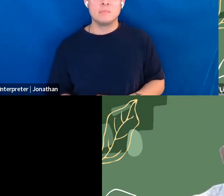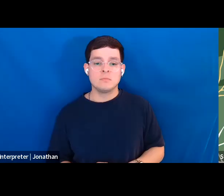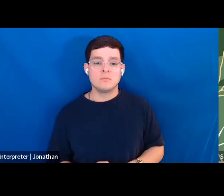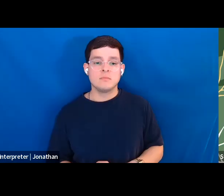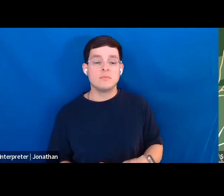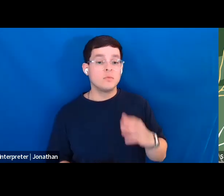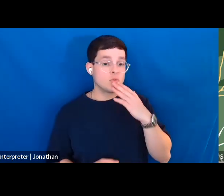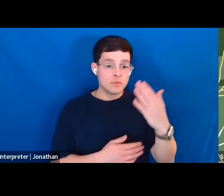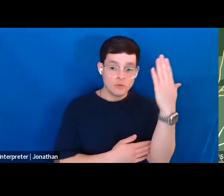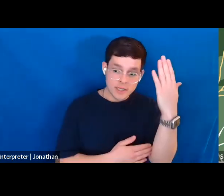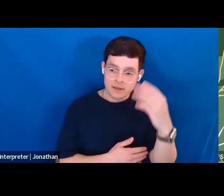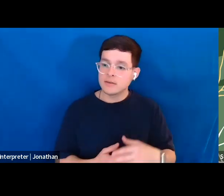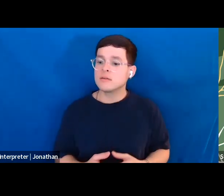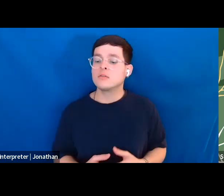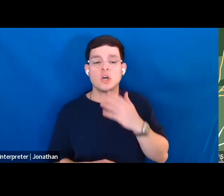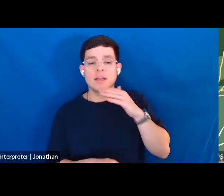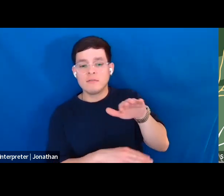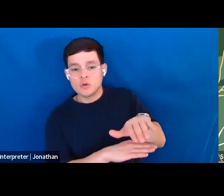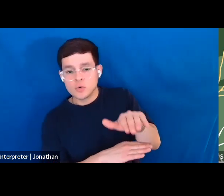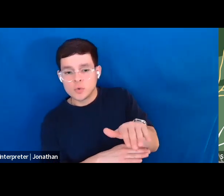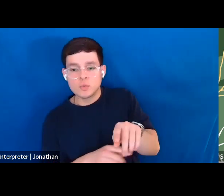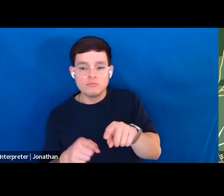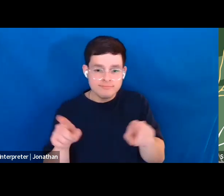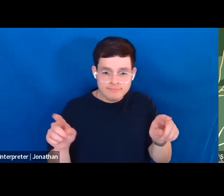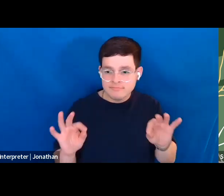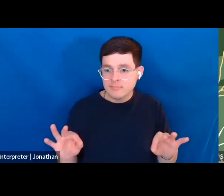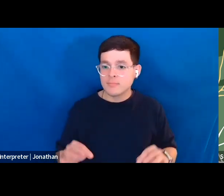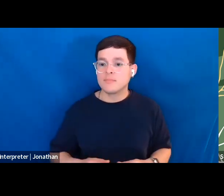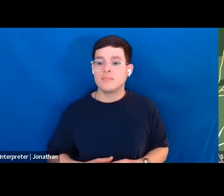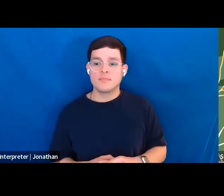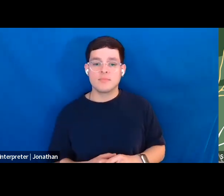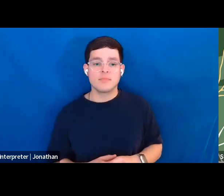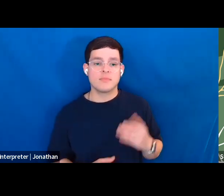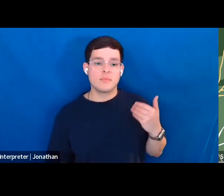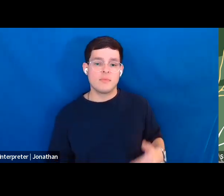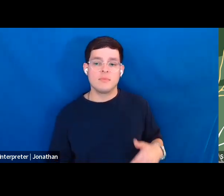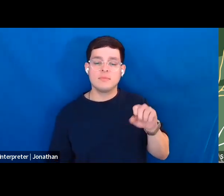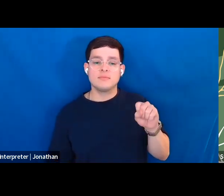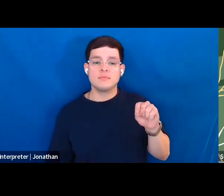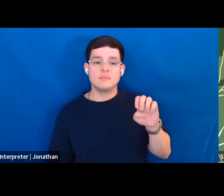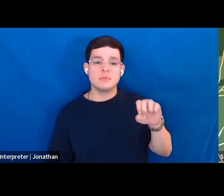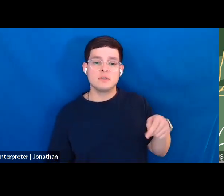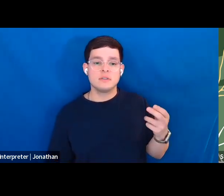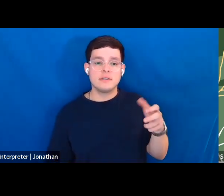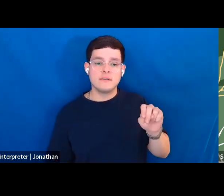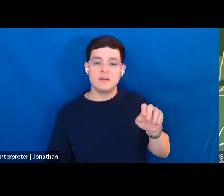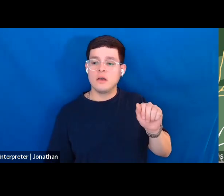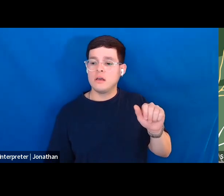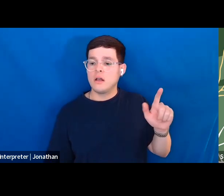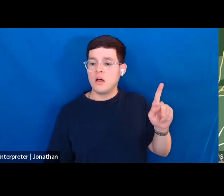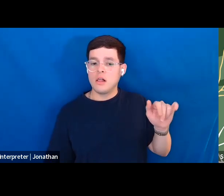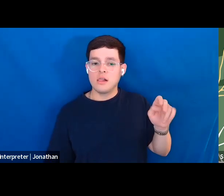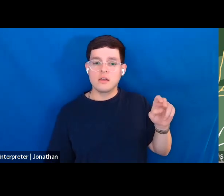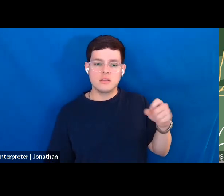Good morning and good afternoon to folks. My name is Stephen Alkins.